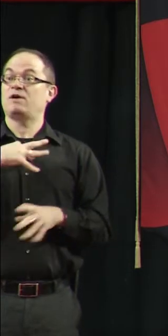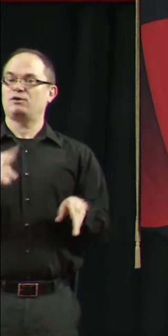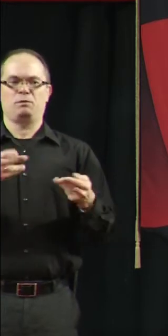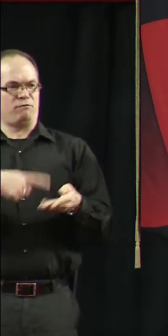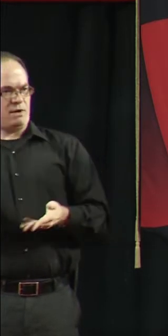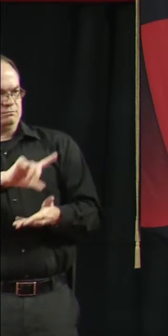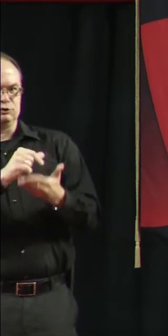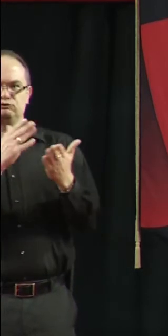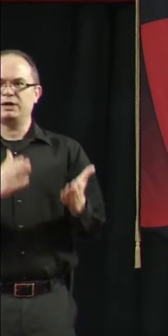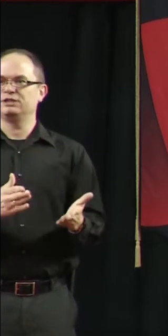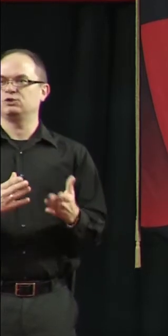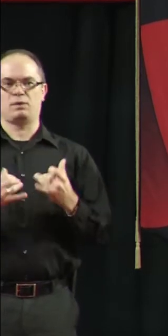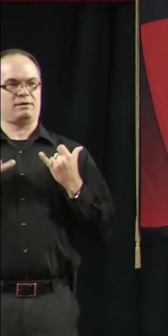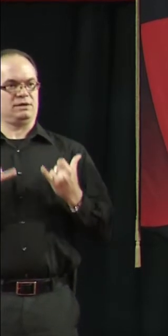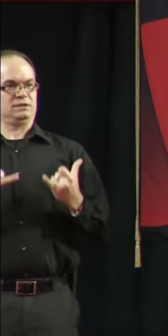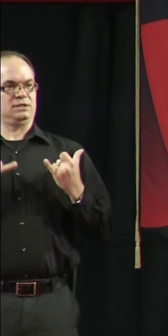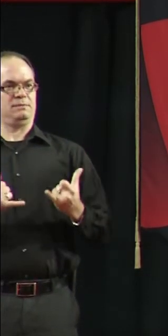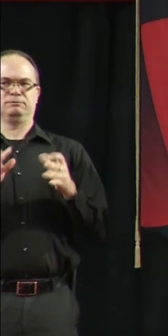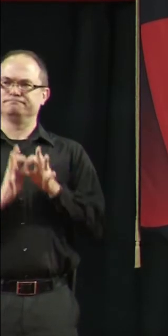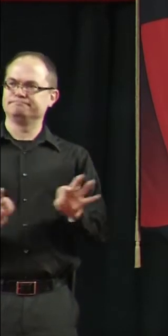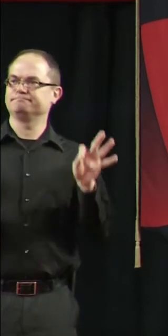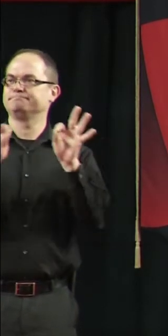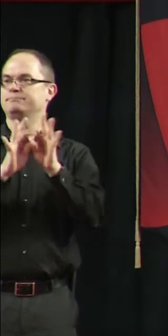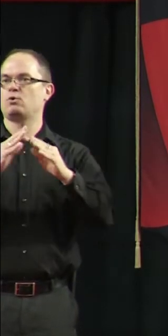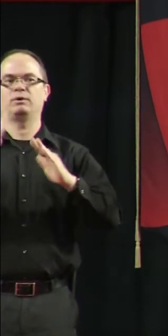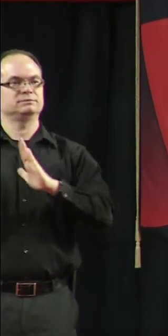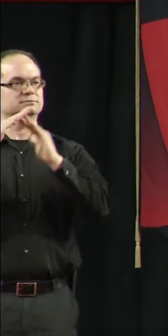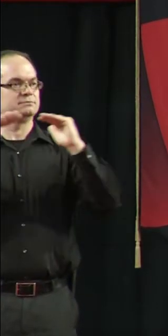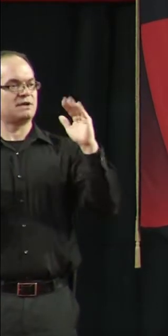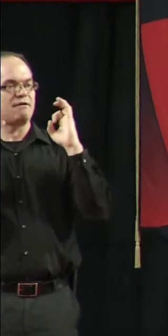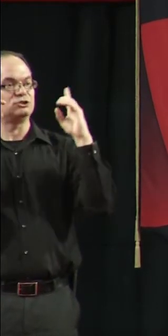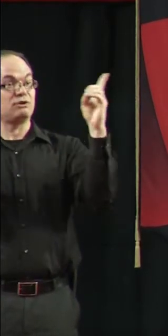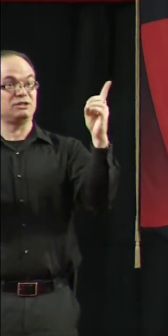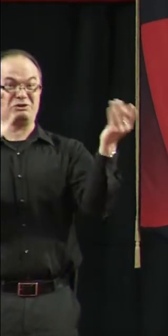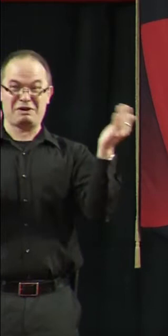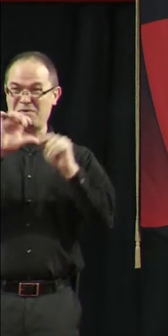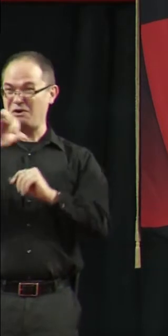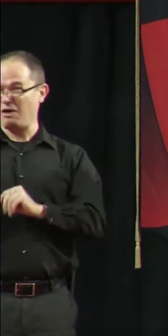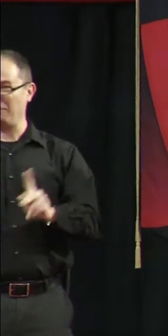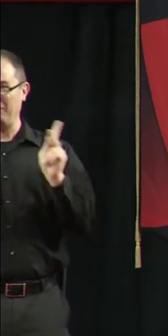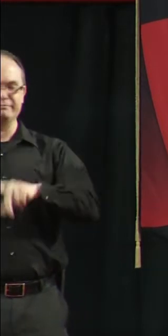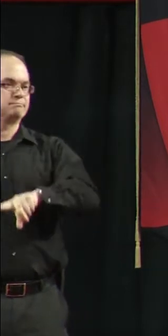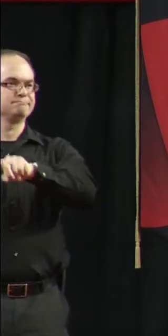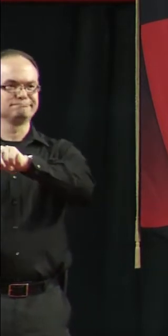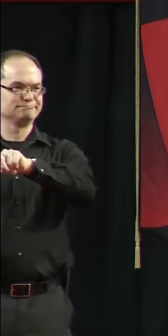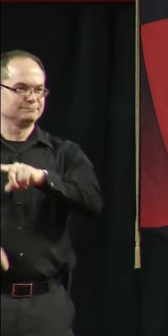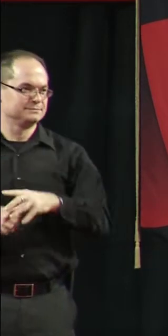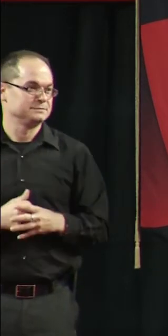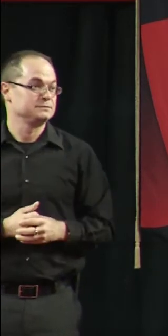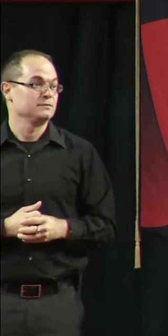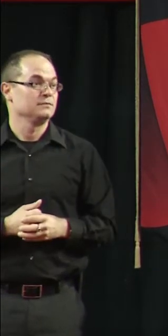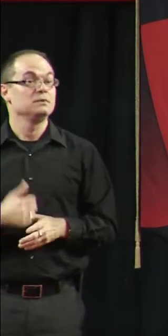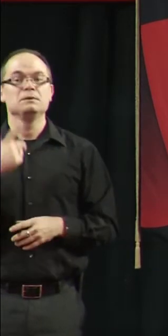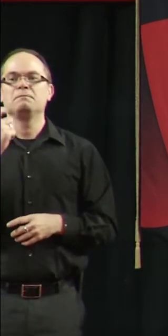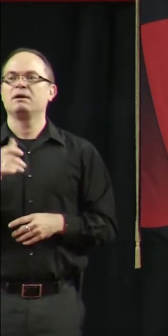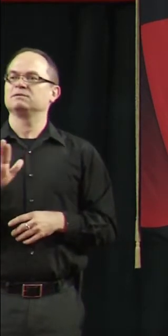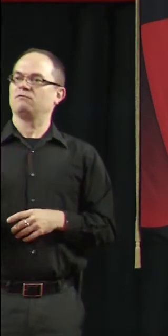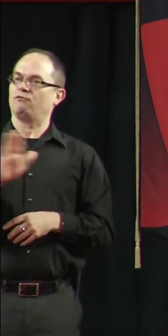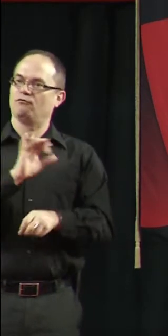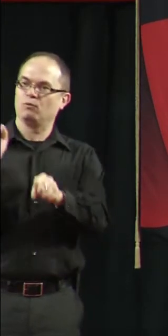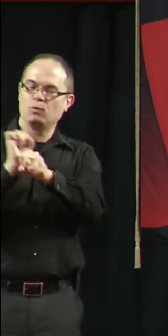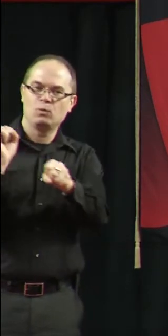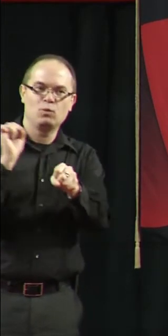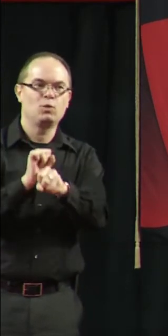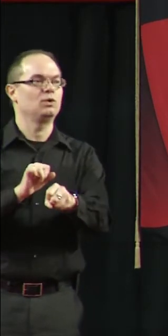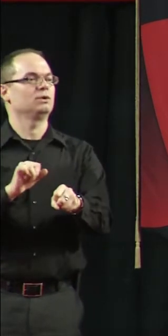graduates with a contemporary and valuable higher education that is second to none. Due to the diligence